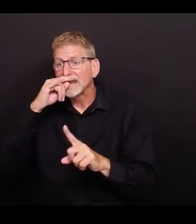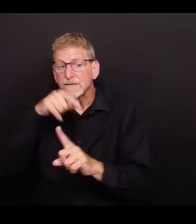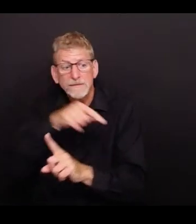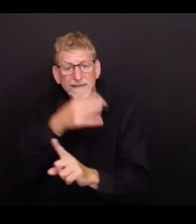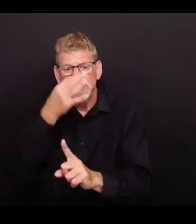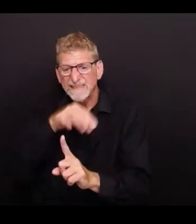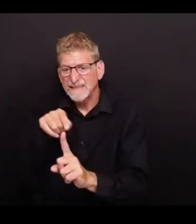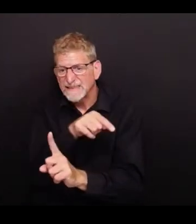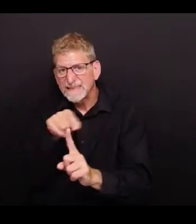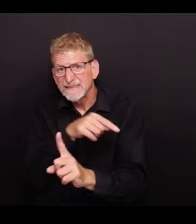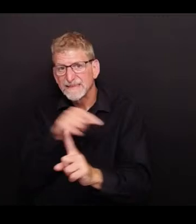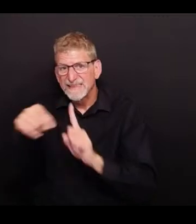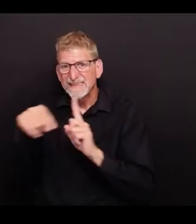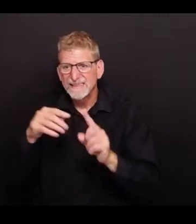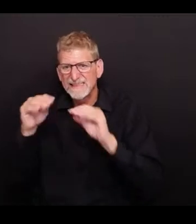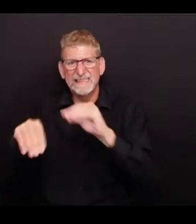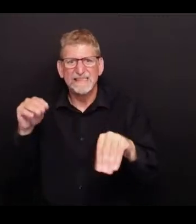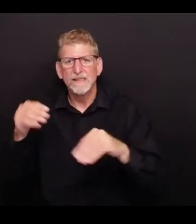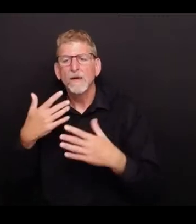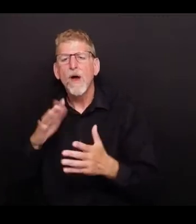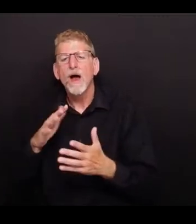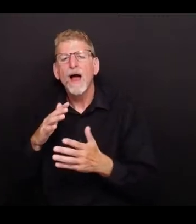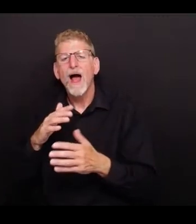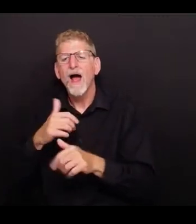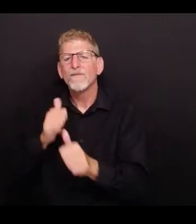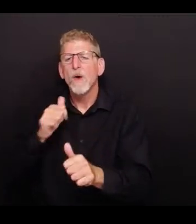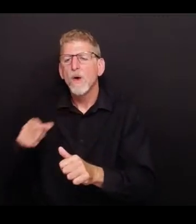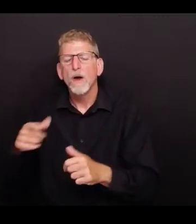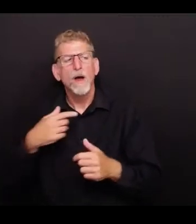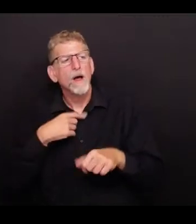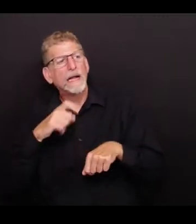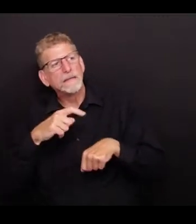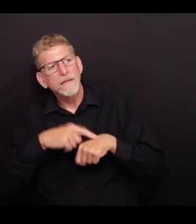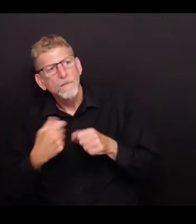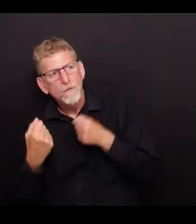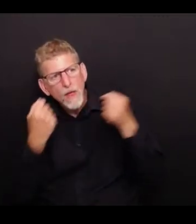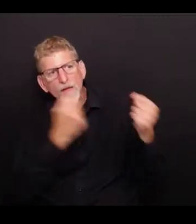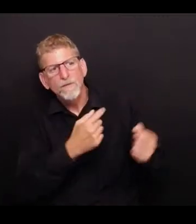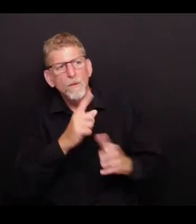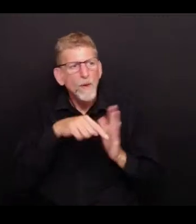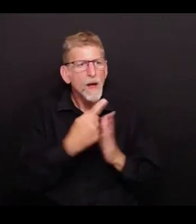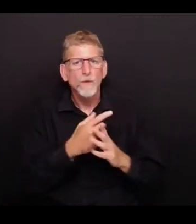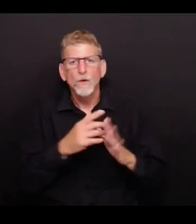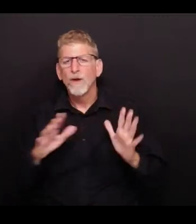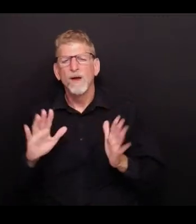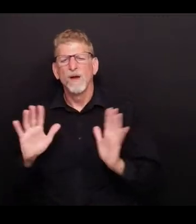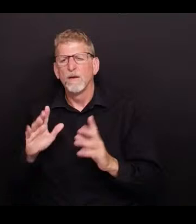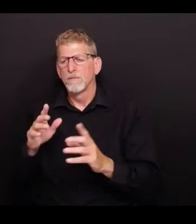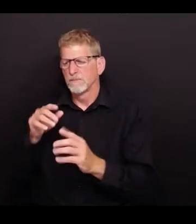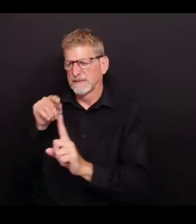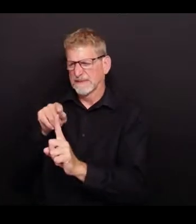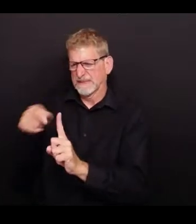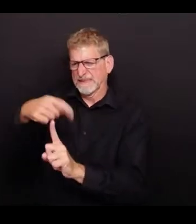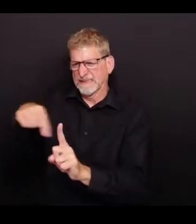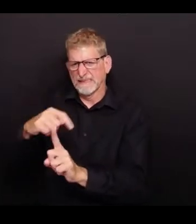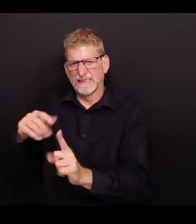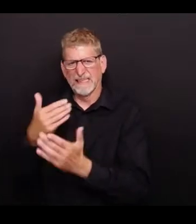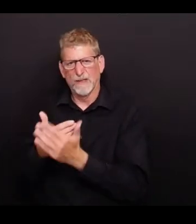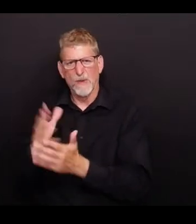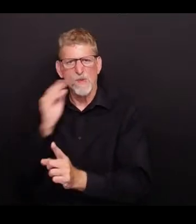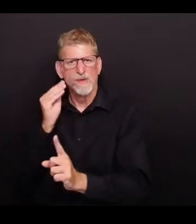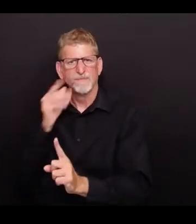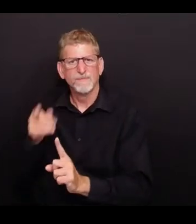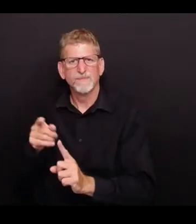as possible. You don't want to have to drive an hour to get somewhere. So that's why, the fact that the fair site has drive-through